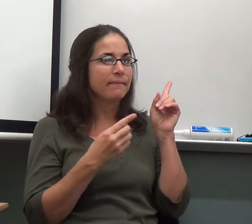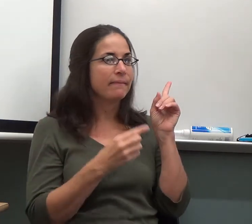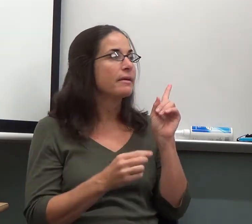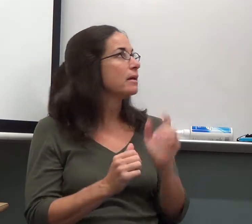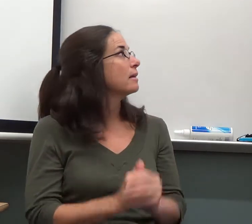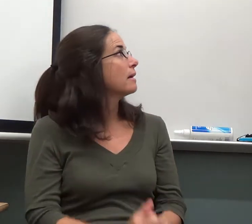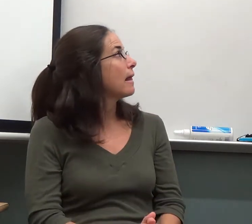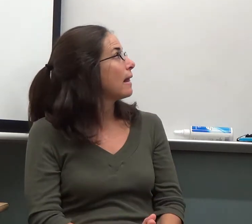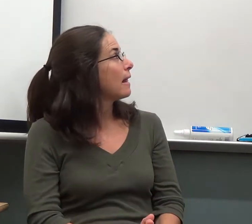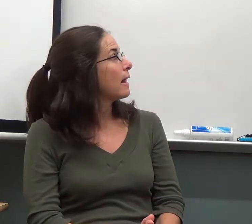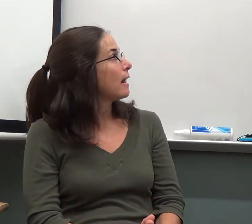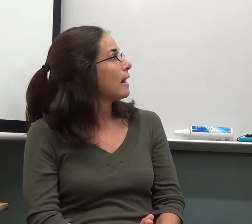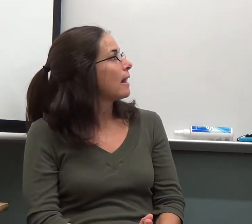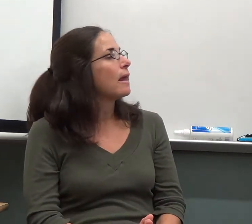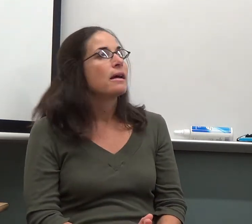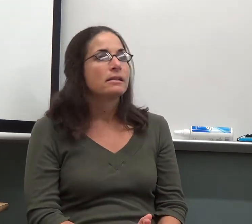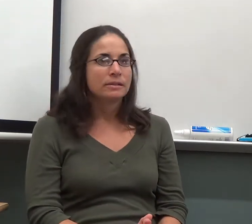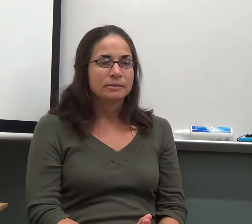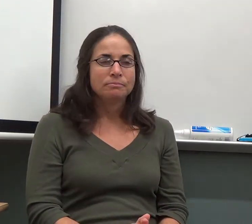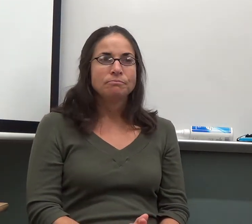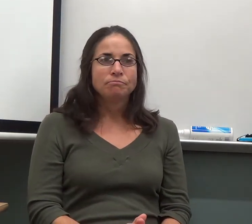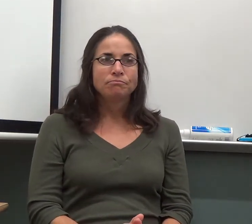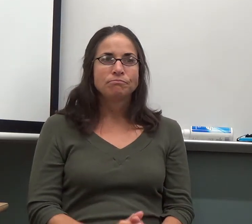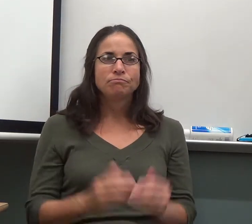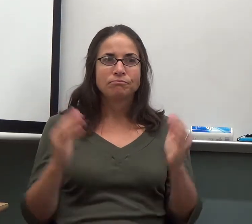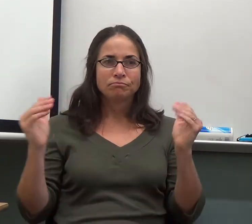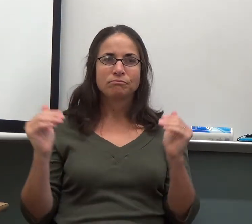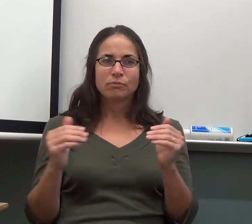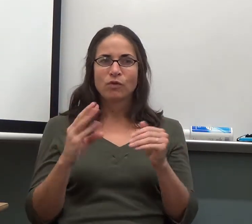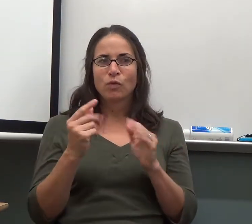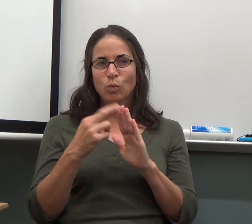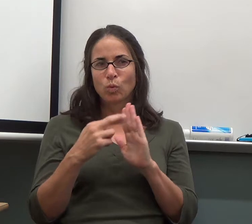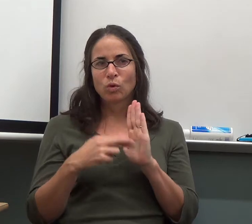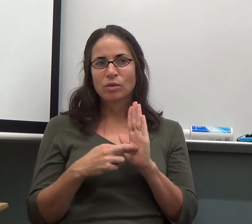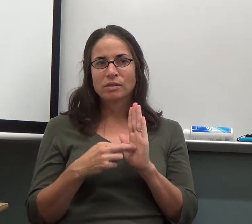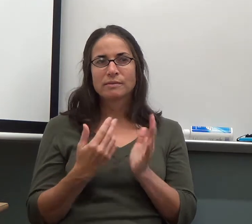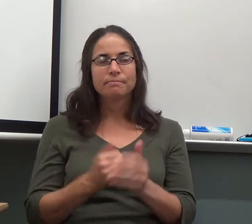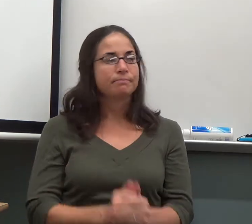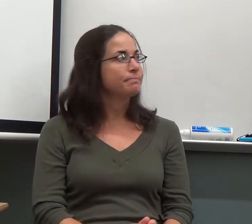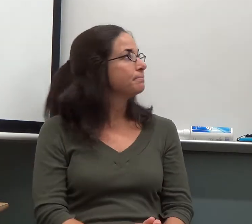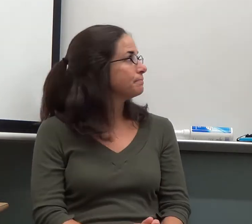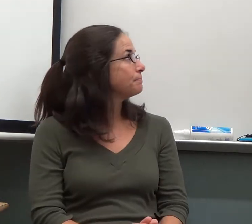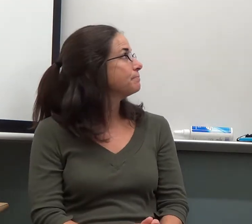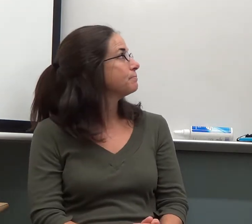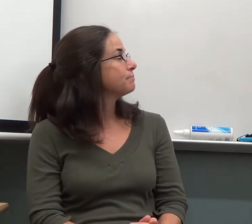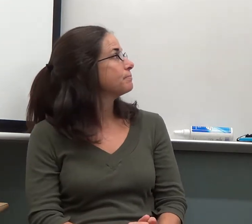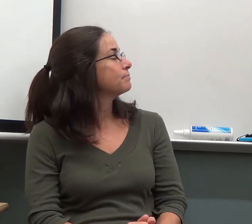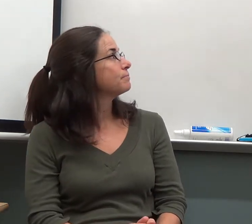I want to put a few rules on the board, okay? So this should be